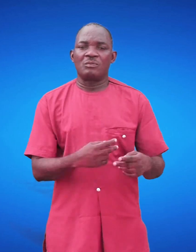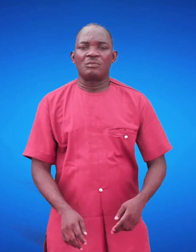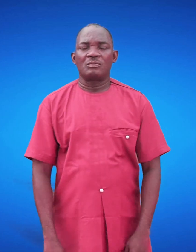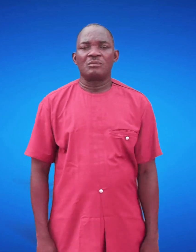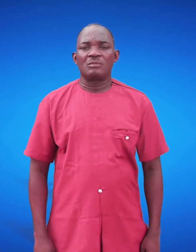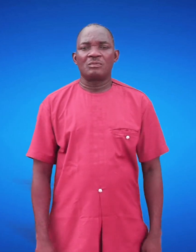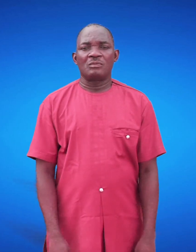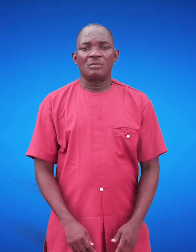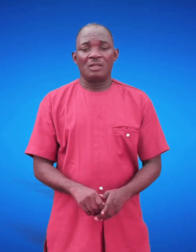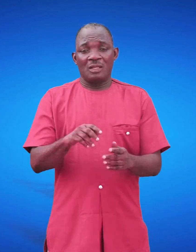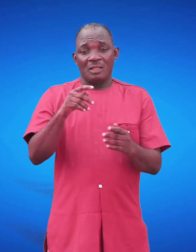The program,